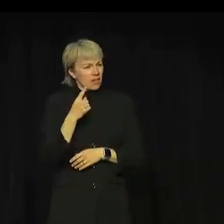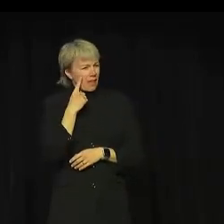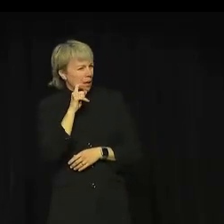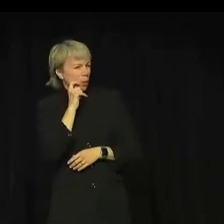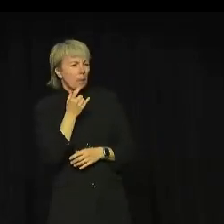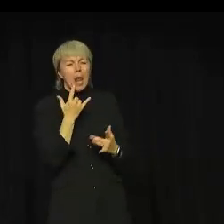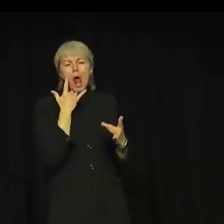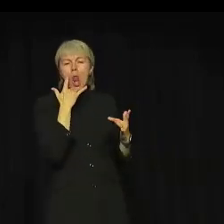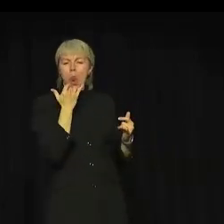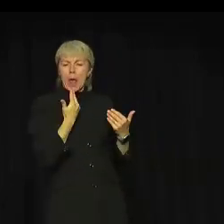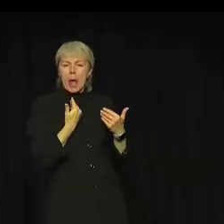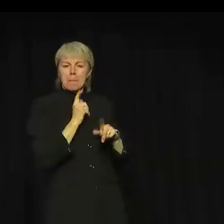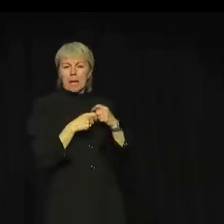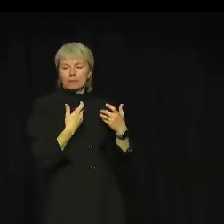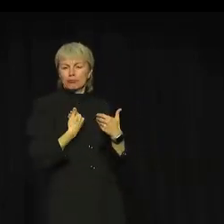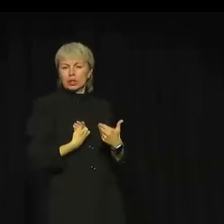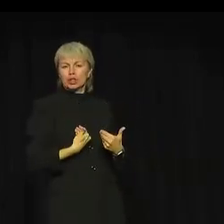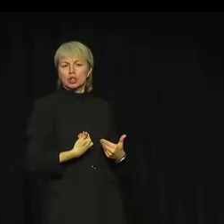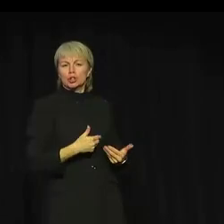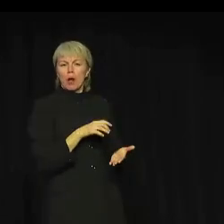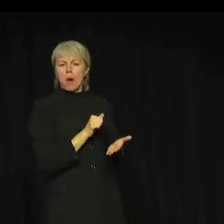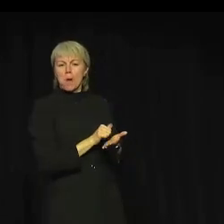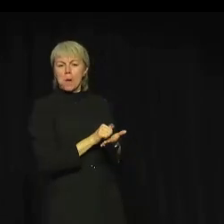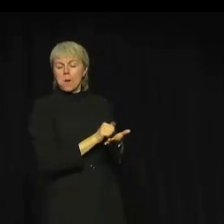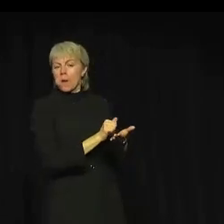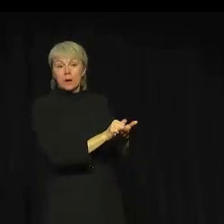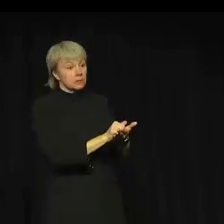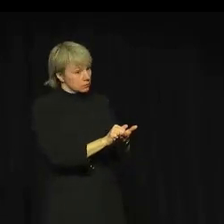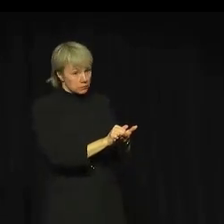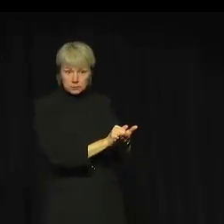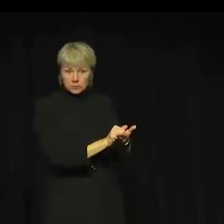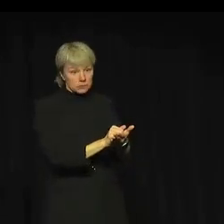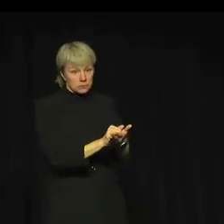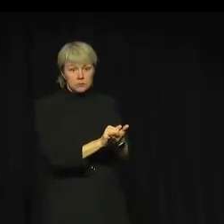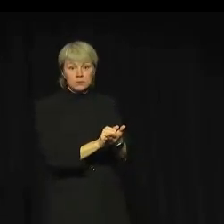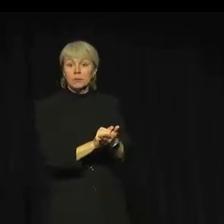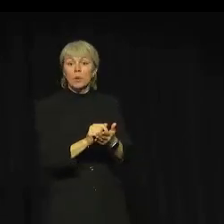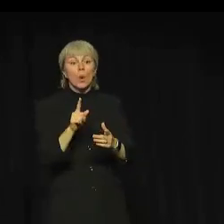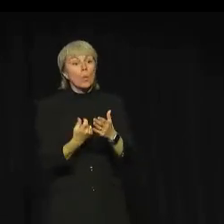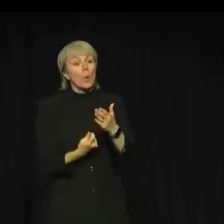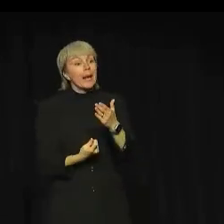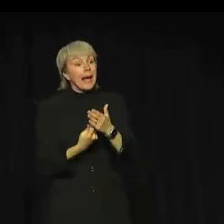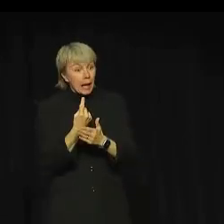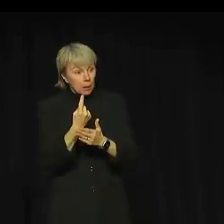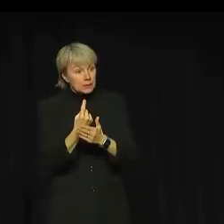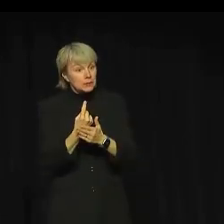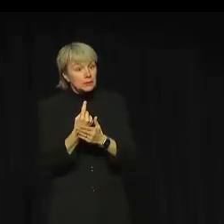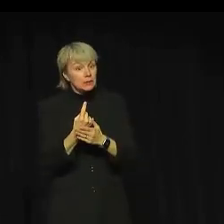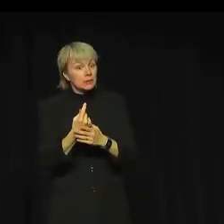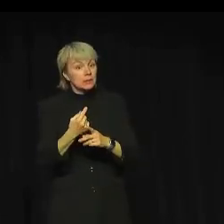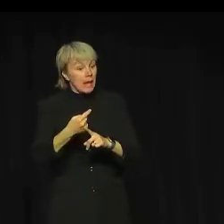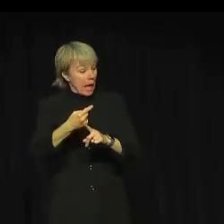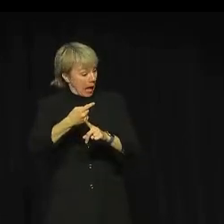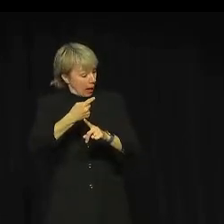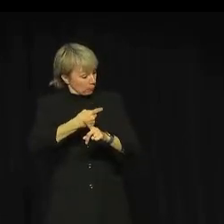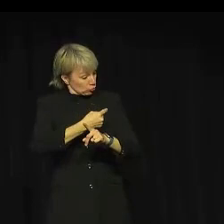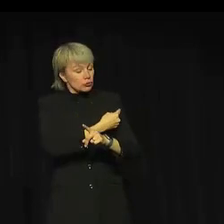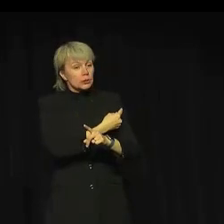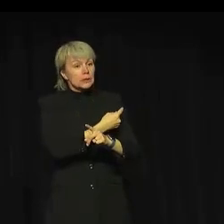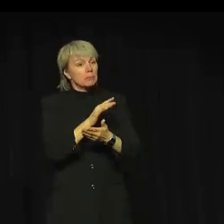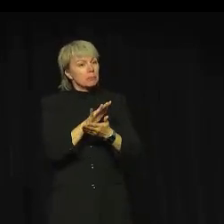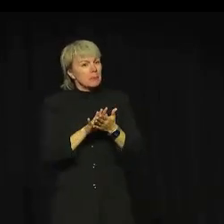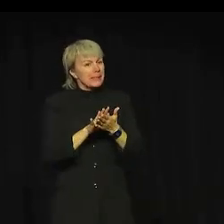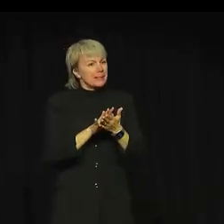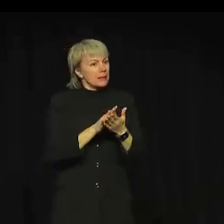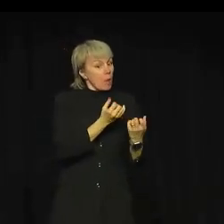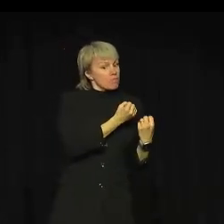Australia. The upstream effects of the Human Rights Act are arguably far more significant than the downstream effects, because human